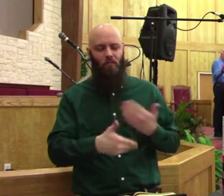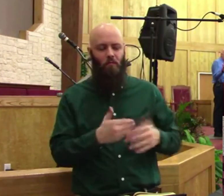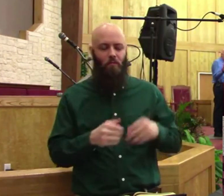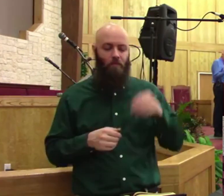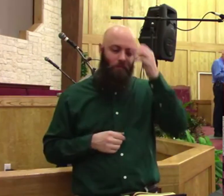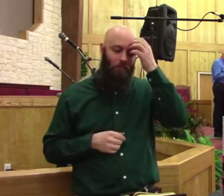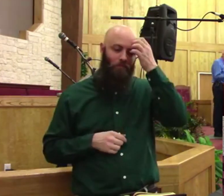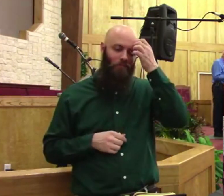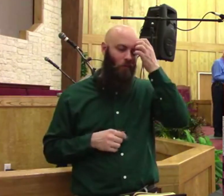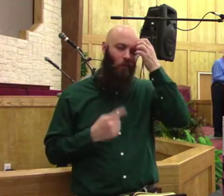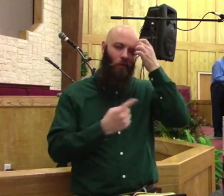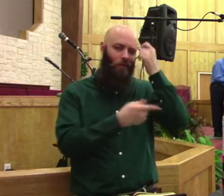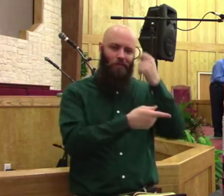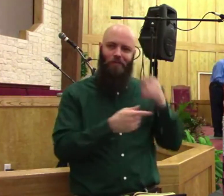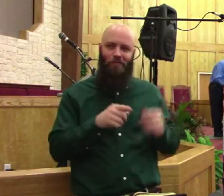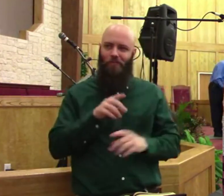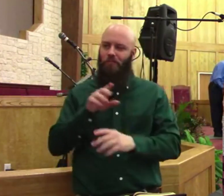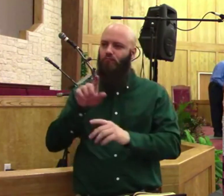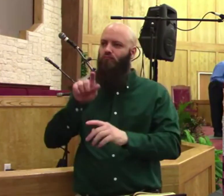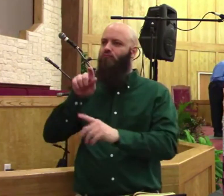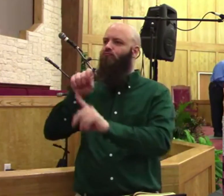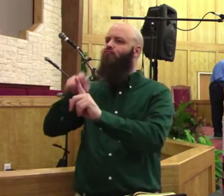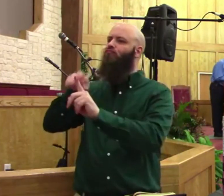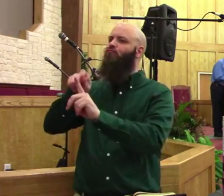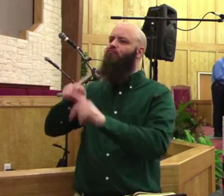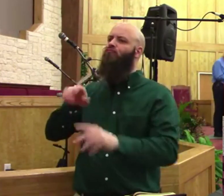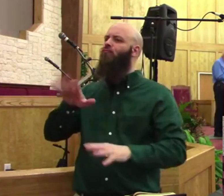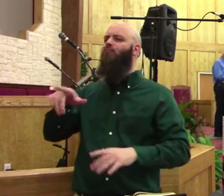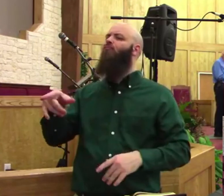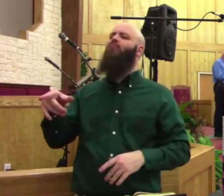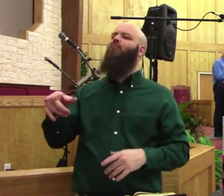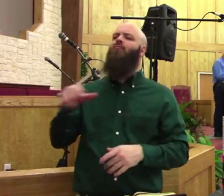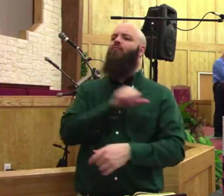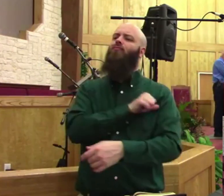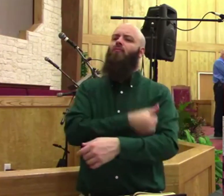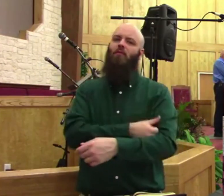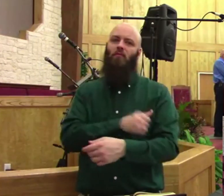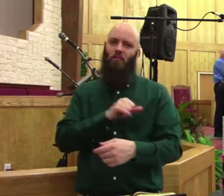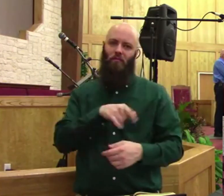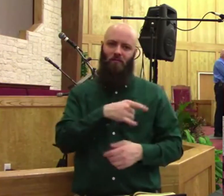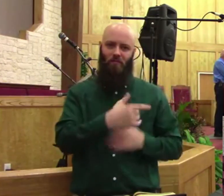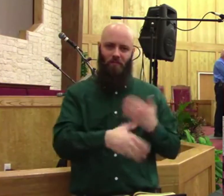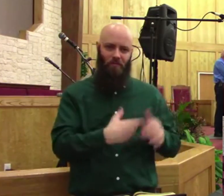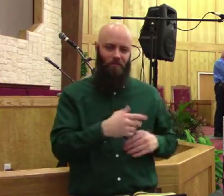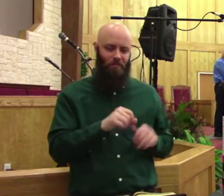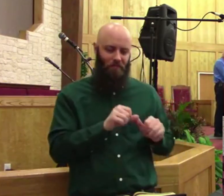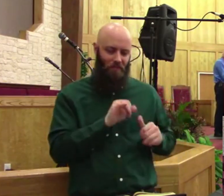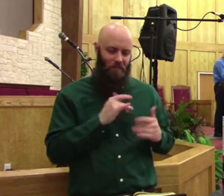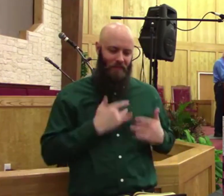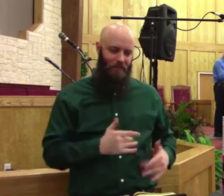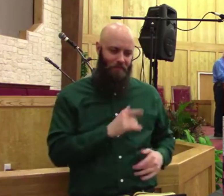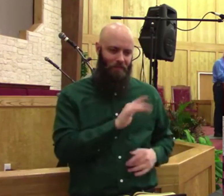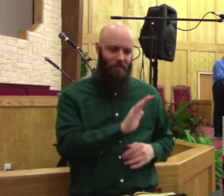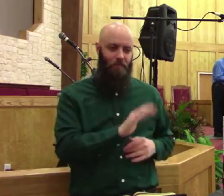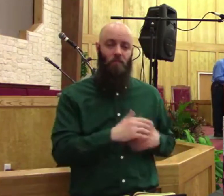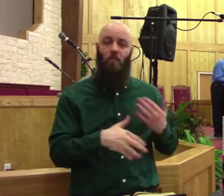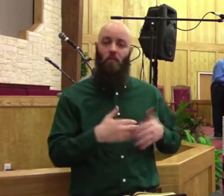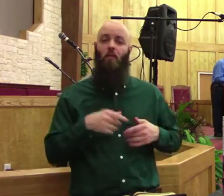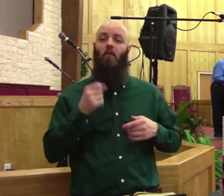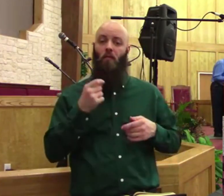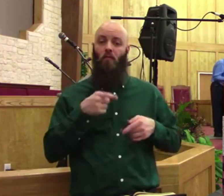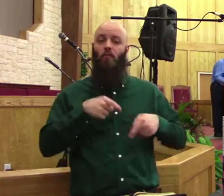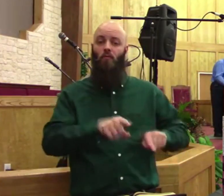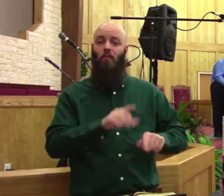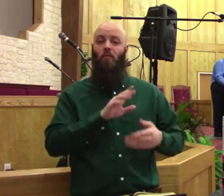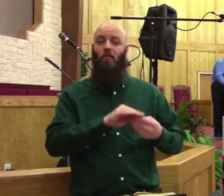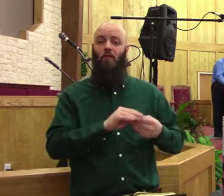and questioning Jesus and his authority. And at this point, at a particular point in the conversation,